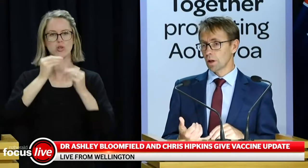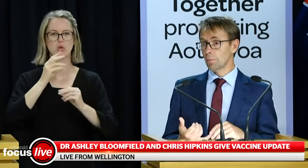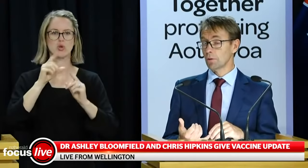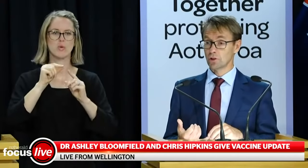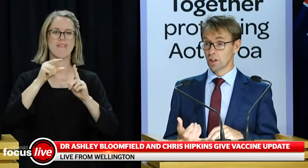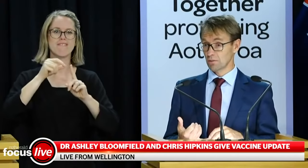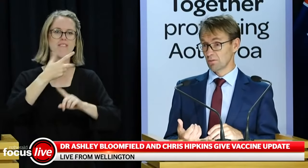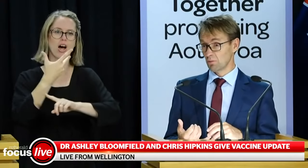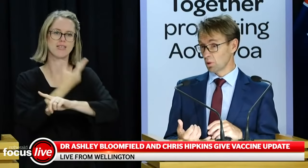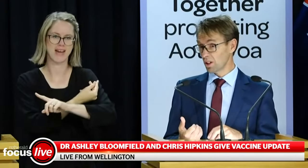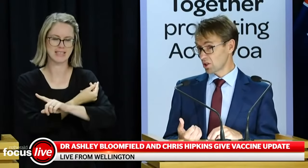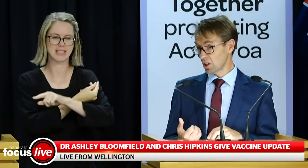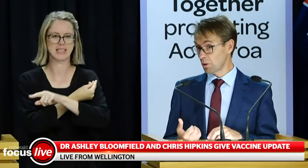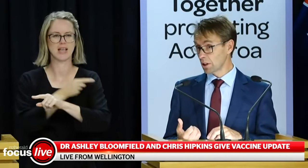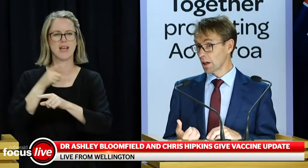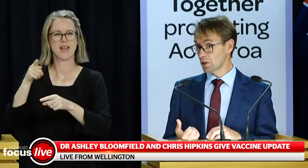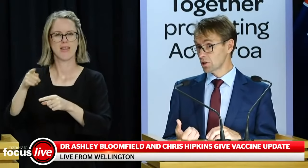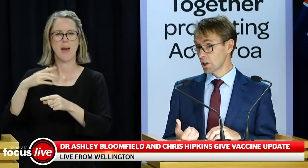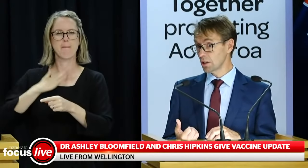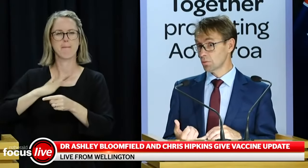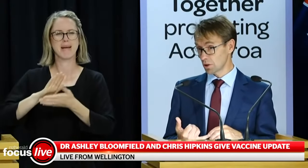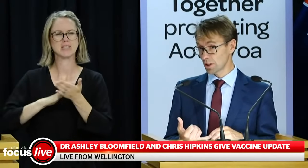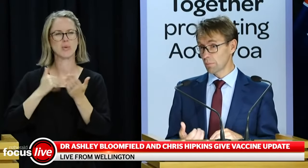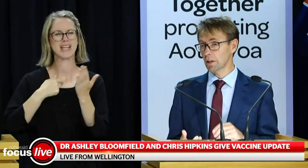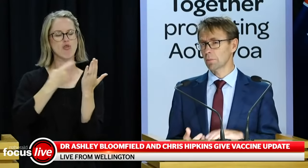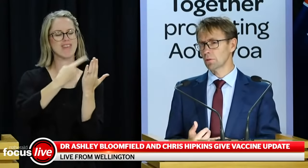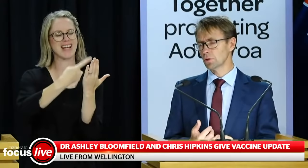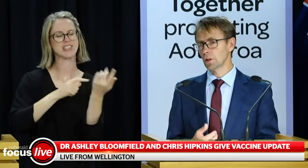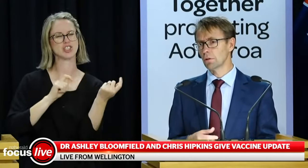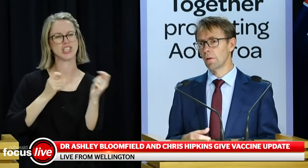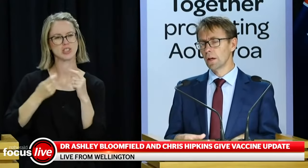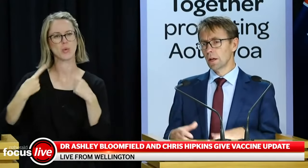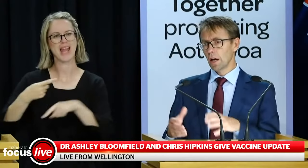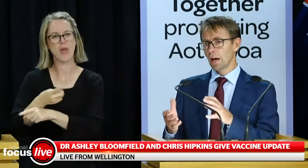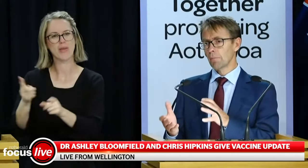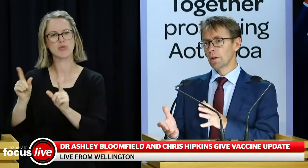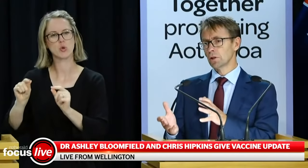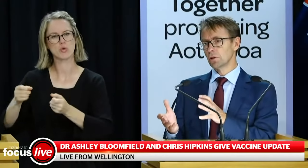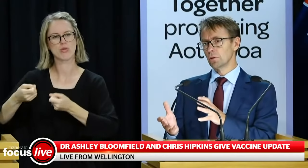is underway. Both it requires a regulation change, which is happening, but also